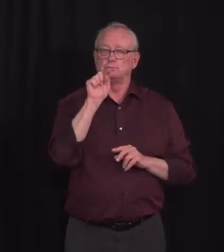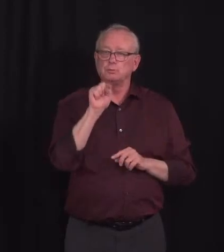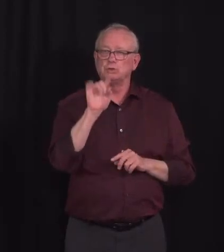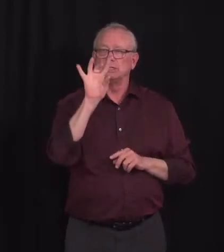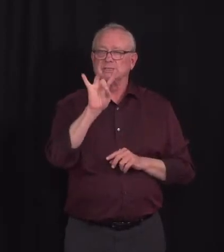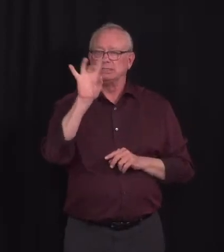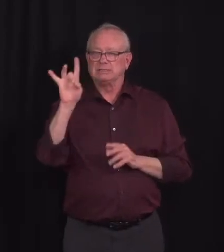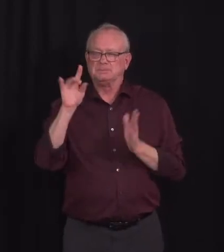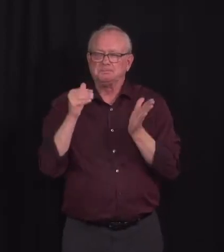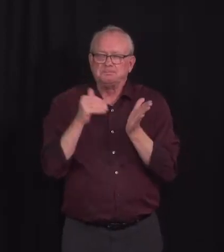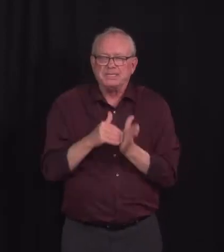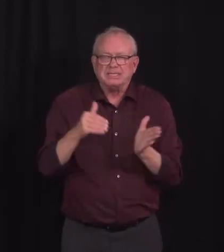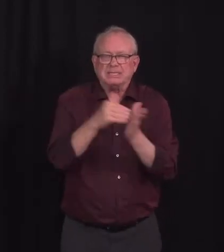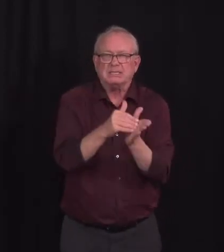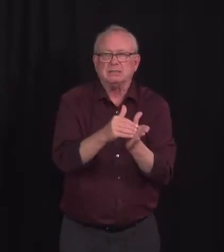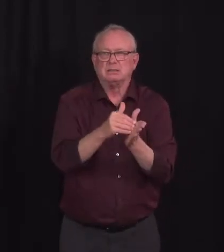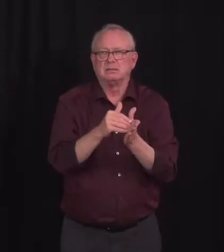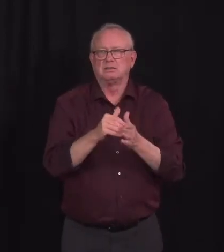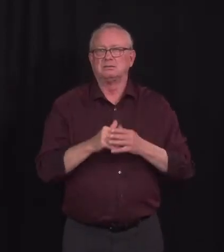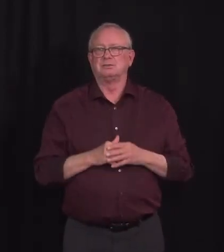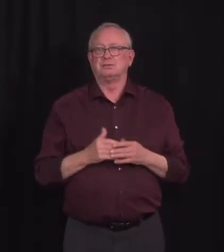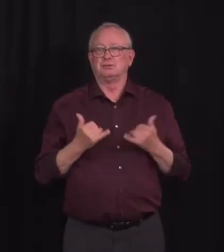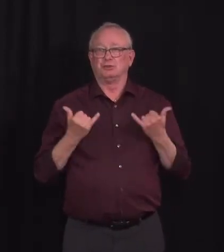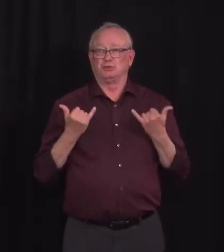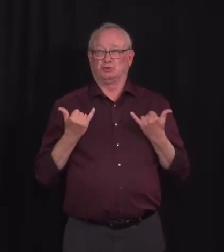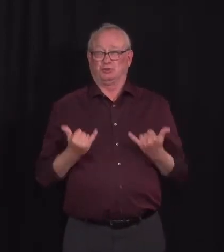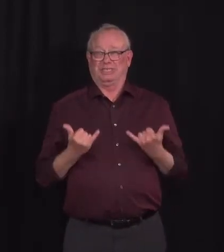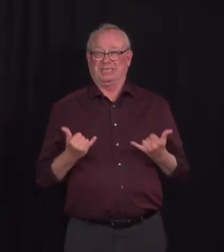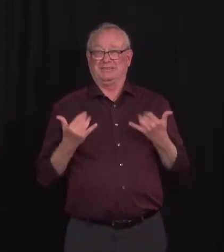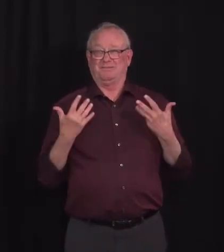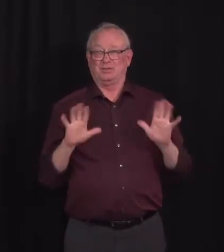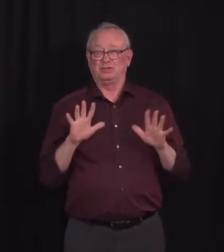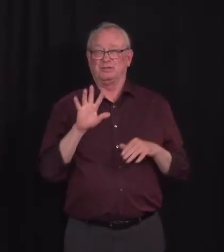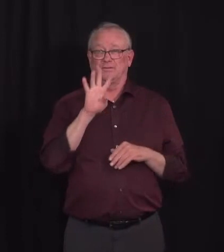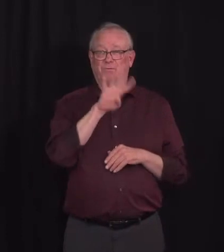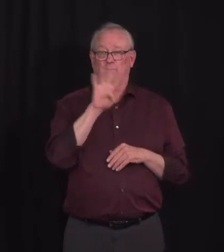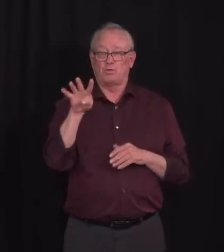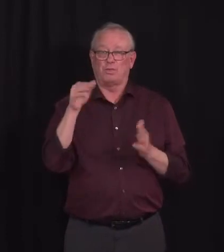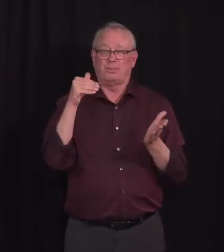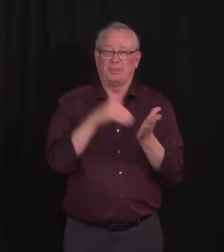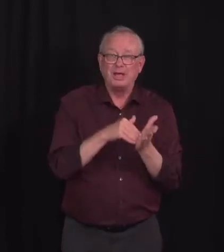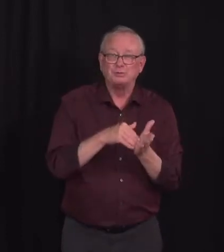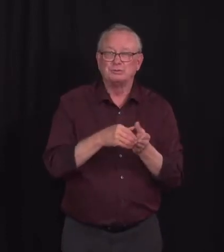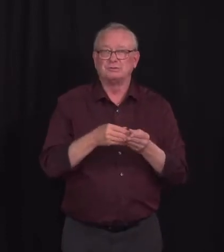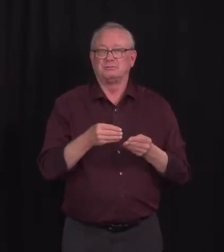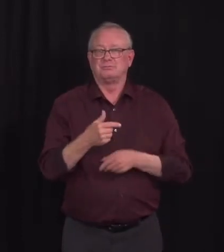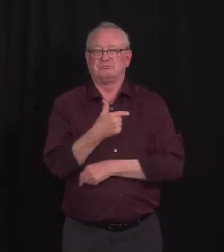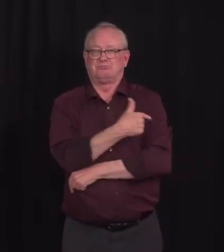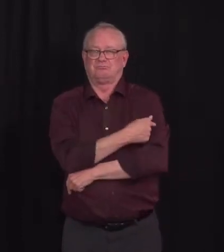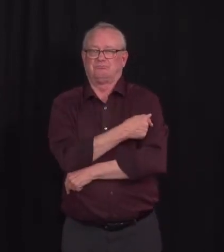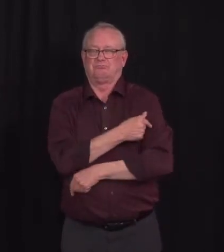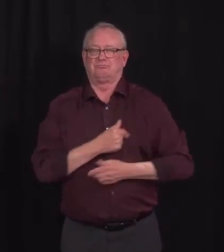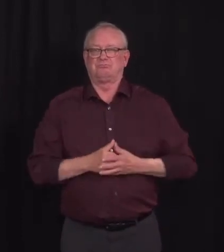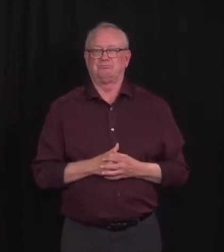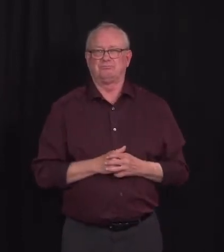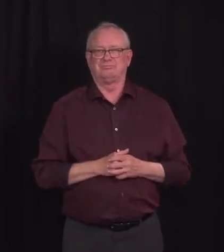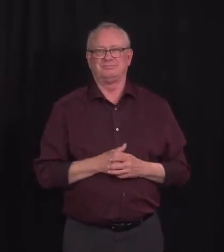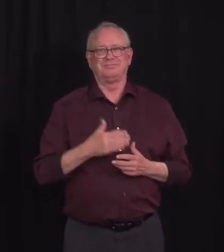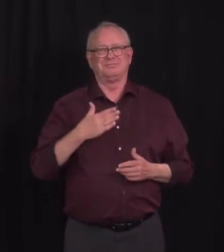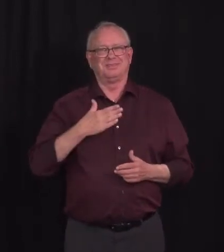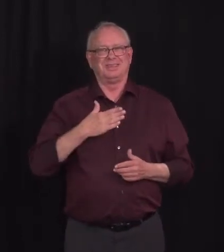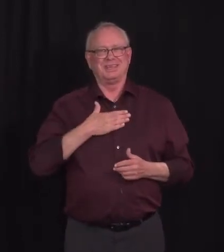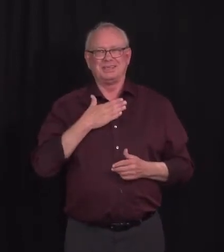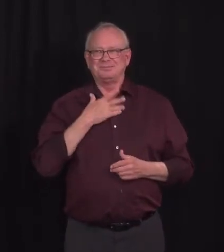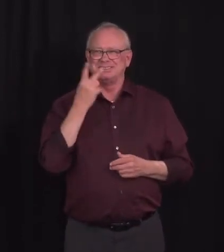includes more than 44,000 doses yesterday. I'm pleased to see that there has been strong interest in booking second